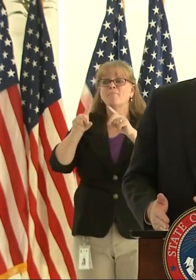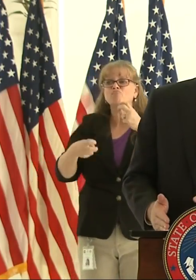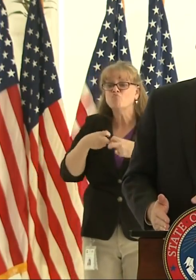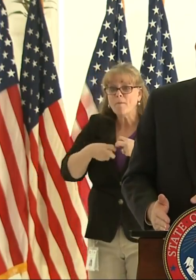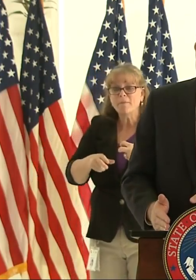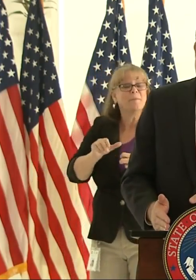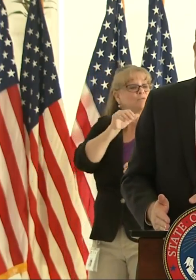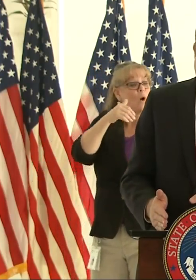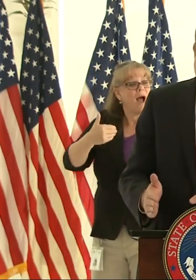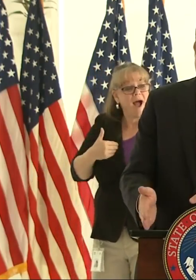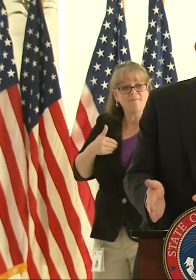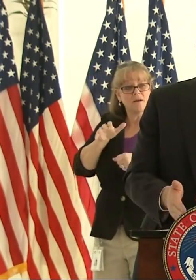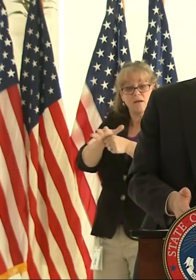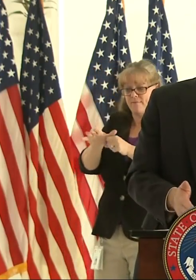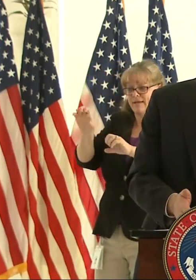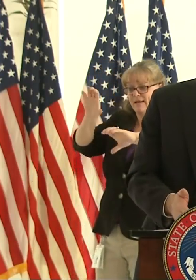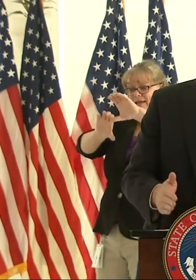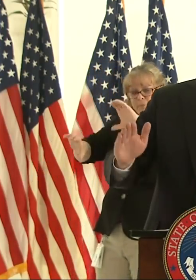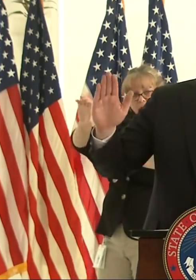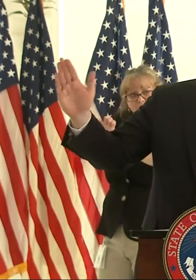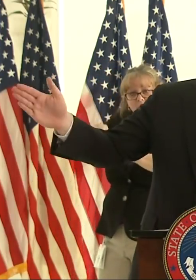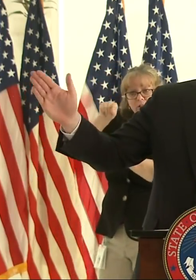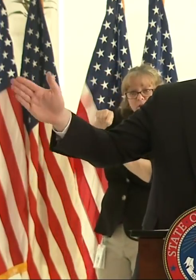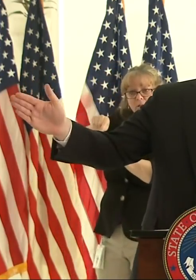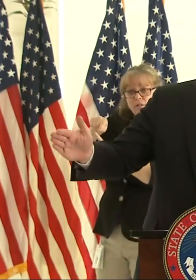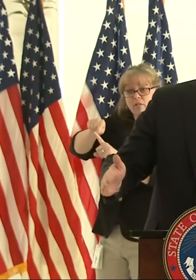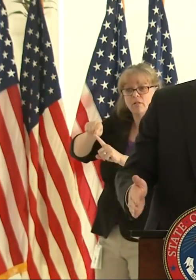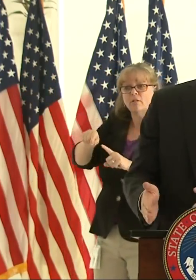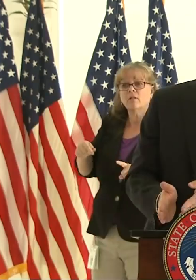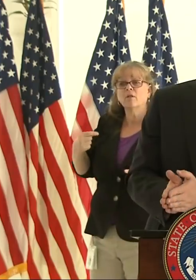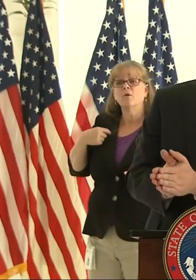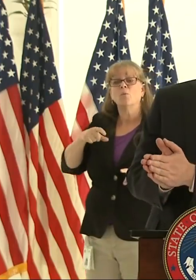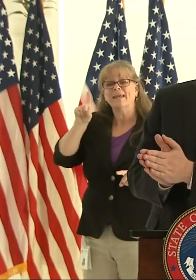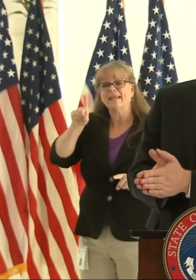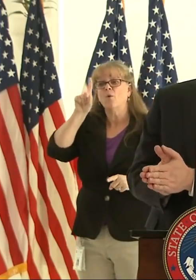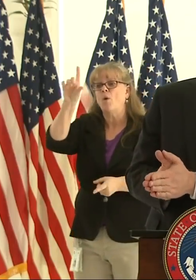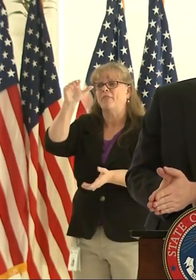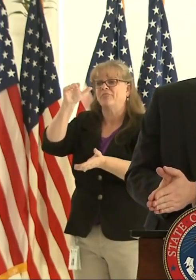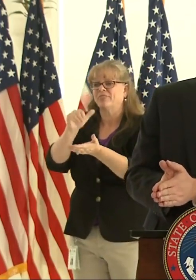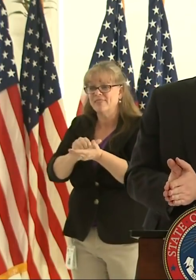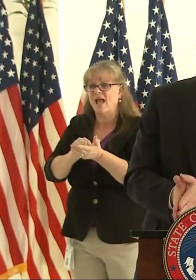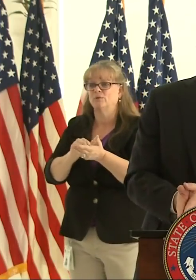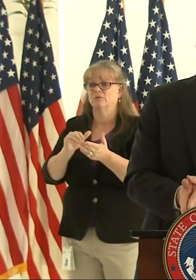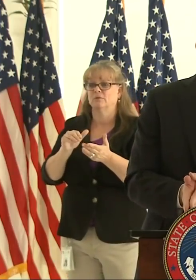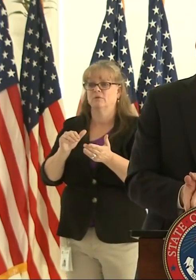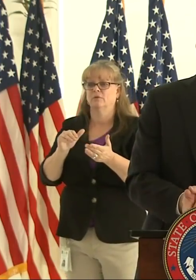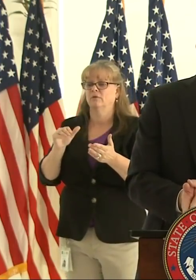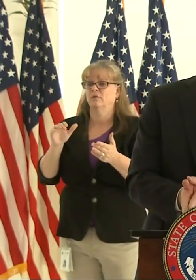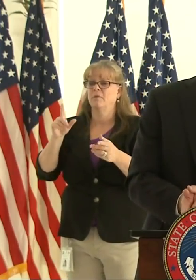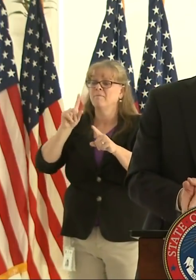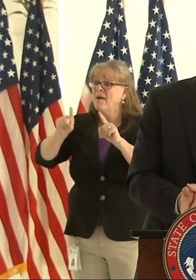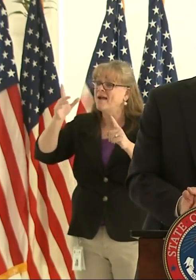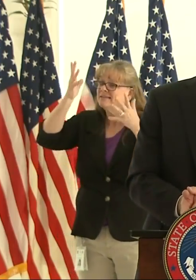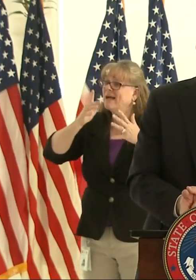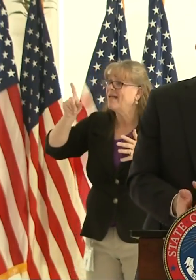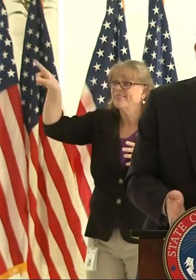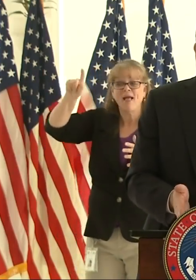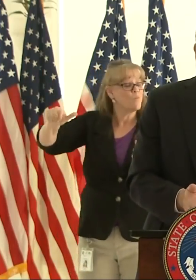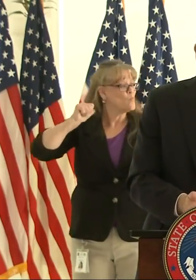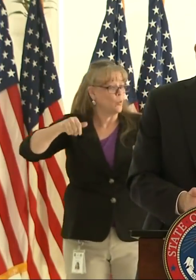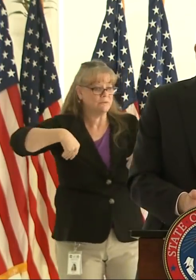week. And so, and Abbott is not selling them to states. They're all being bought by FEMA. So we are appealing to FEMA to get more Abbott instant